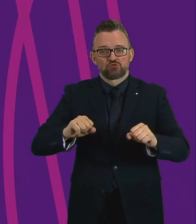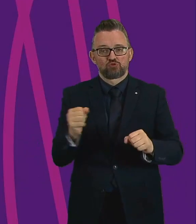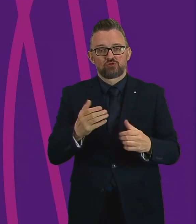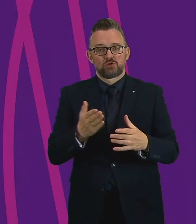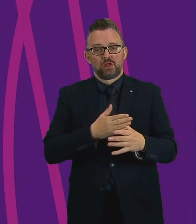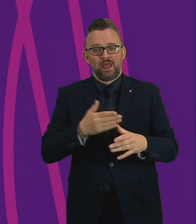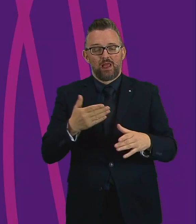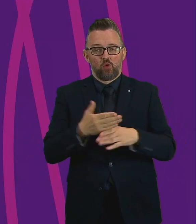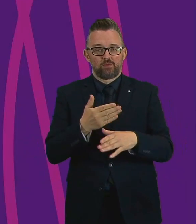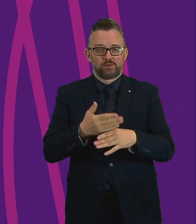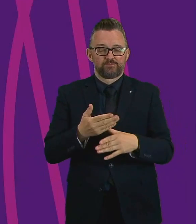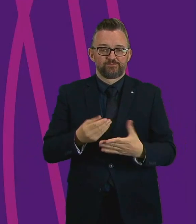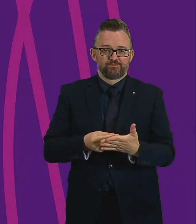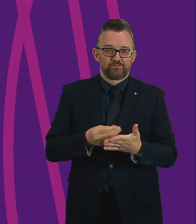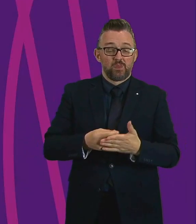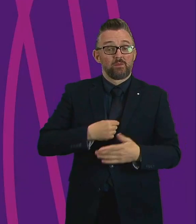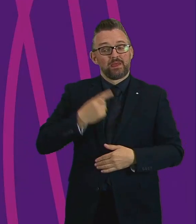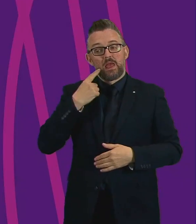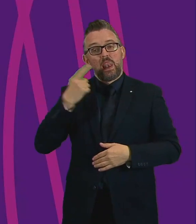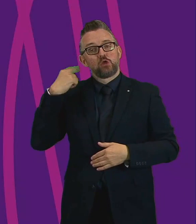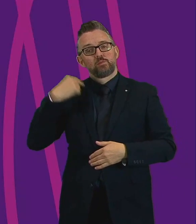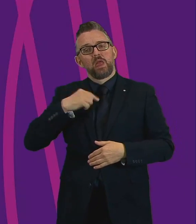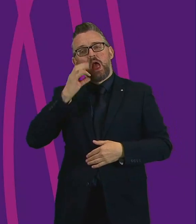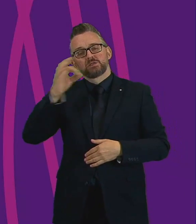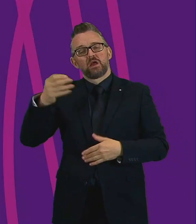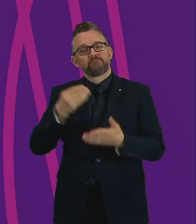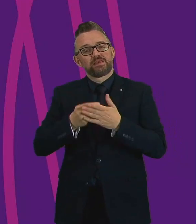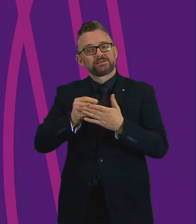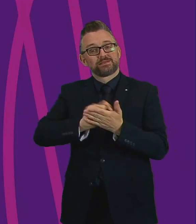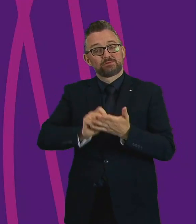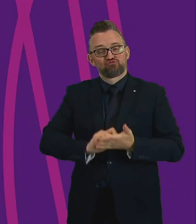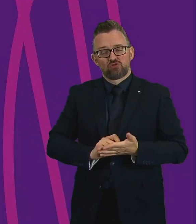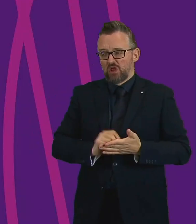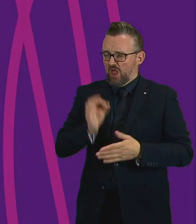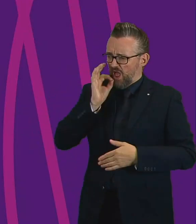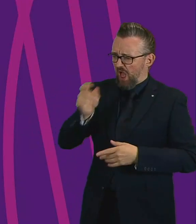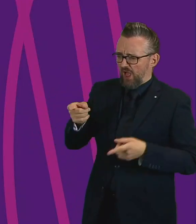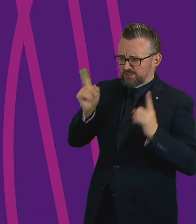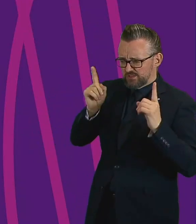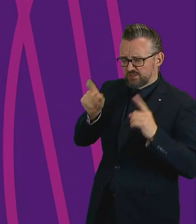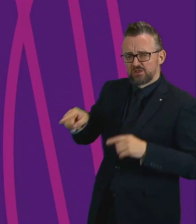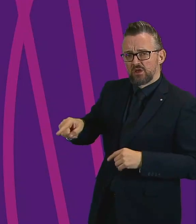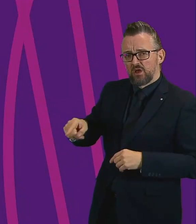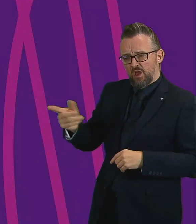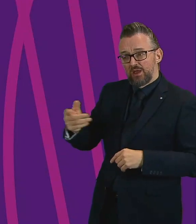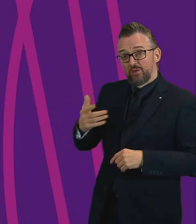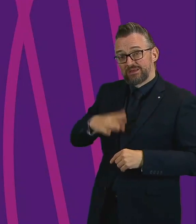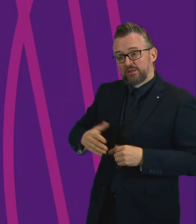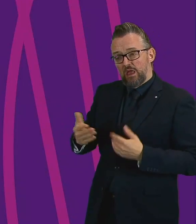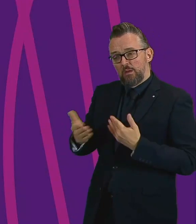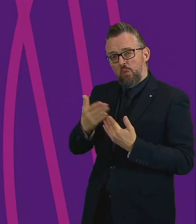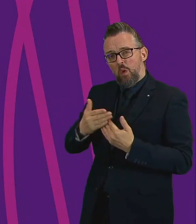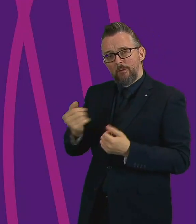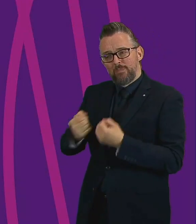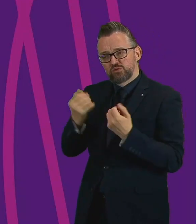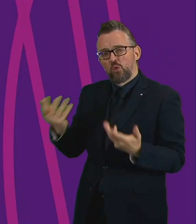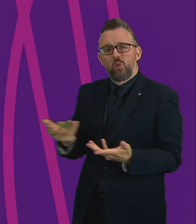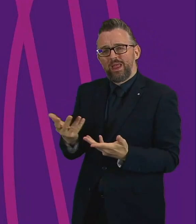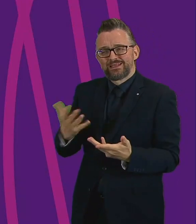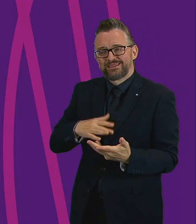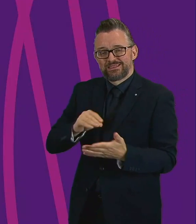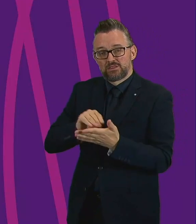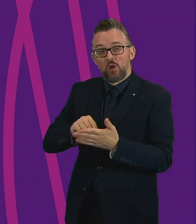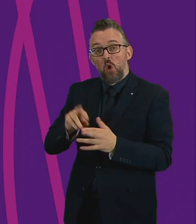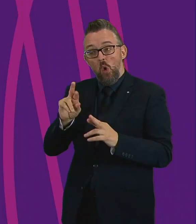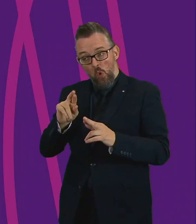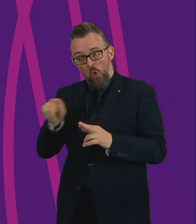week I asked the Finance Secretary to bring forward a paper outlining where further powers are required, and I do hope that she